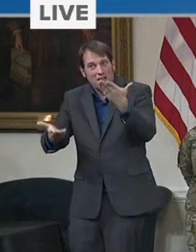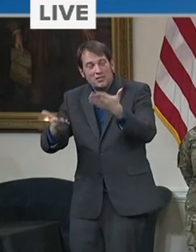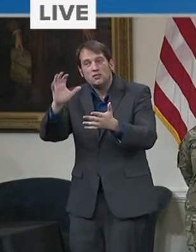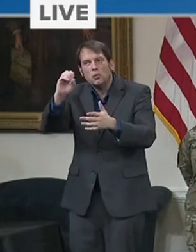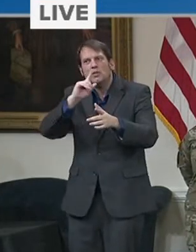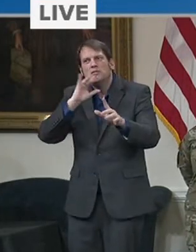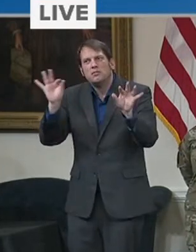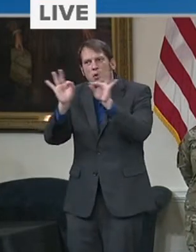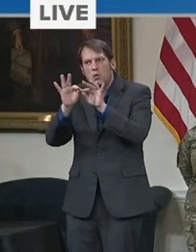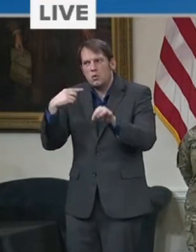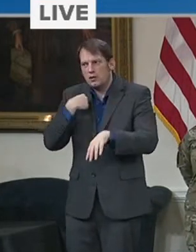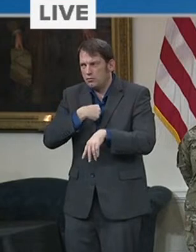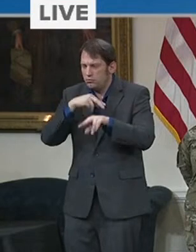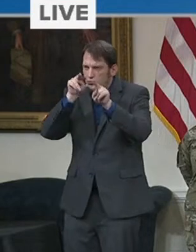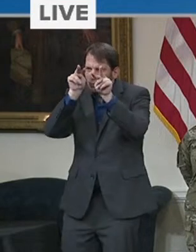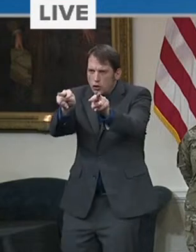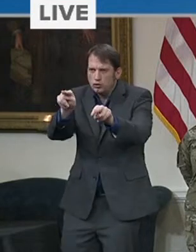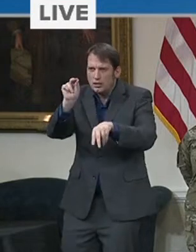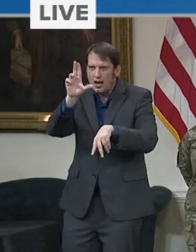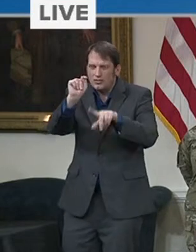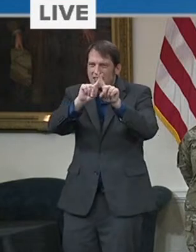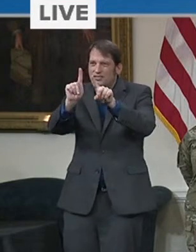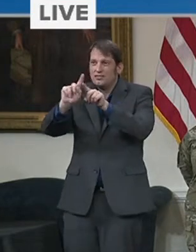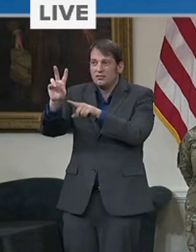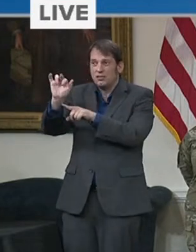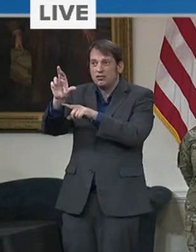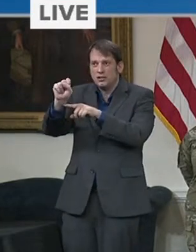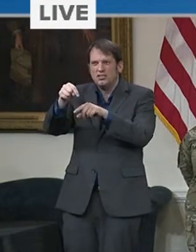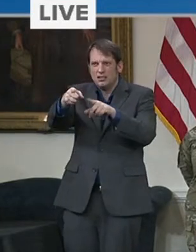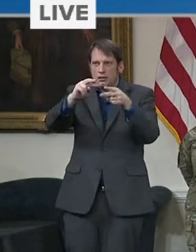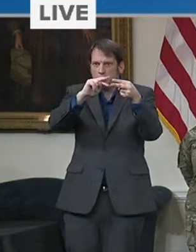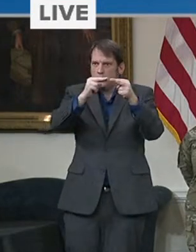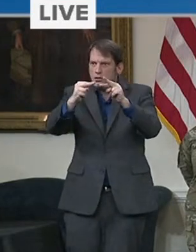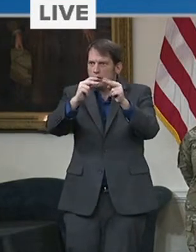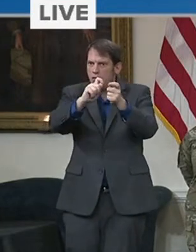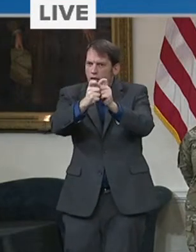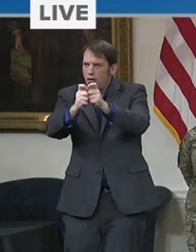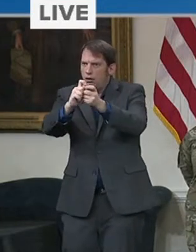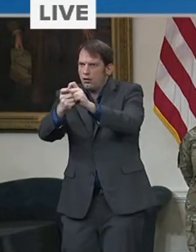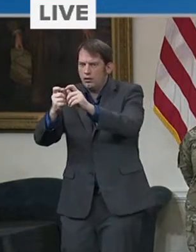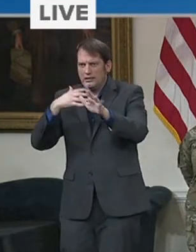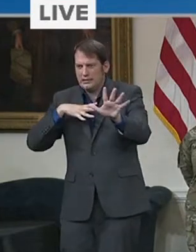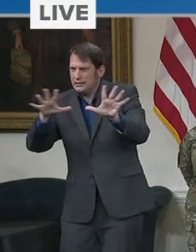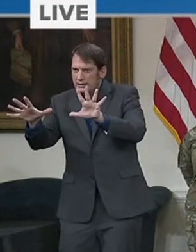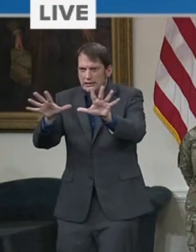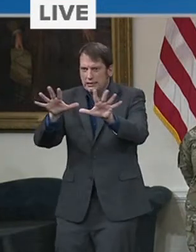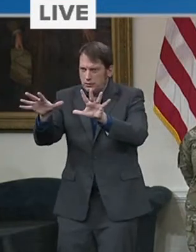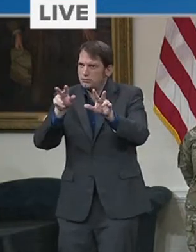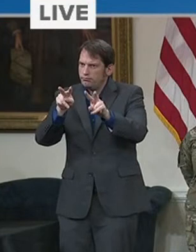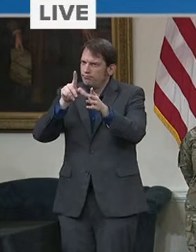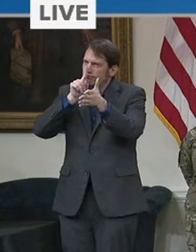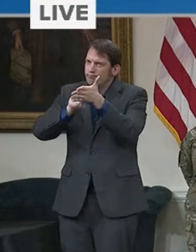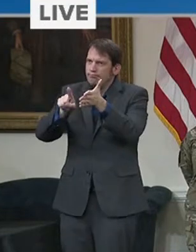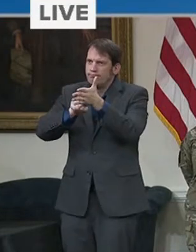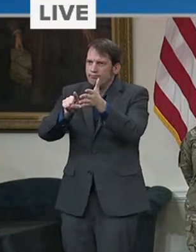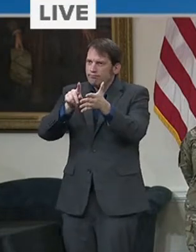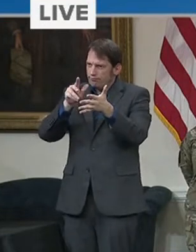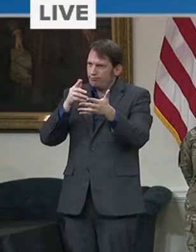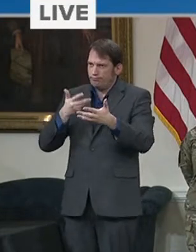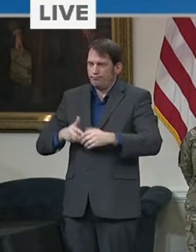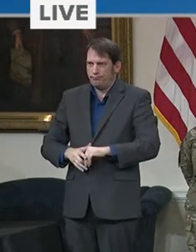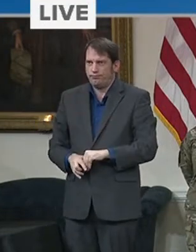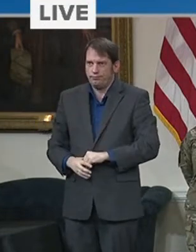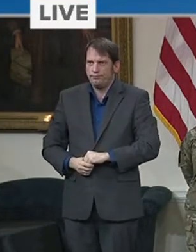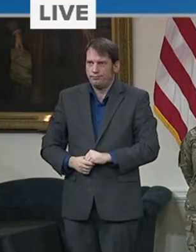important effort our state and region are undertaking. I'm proud to be an emergency physician. In